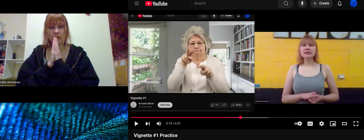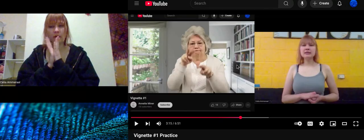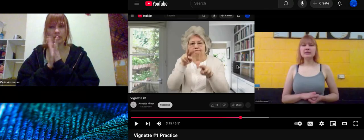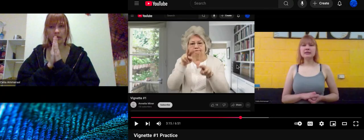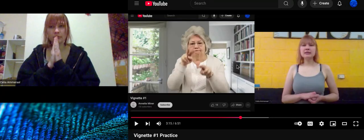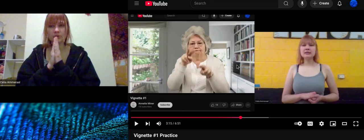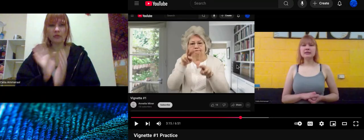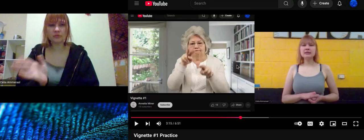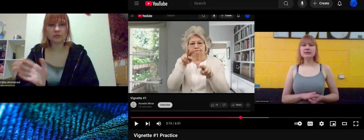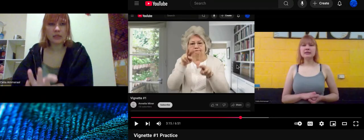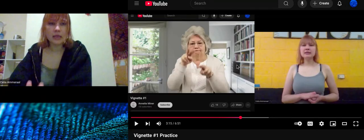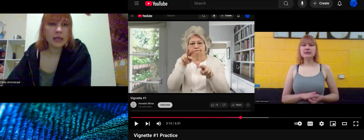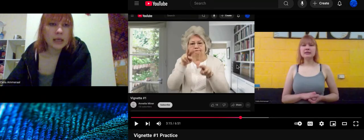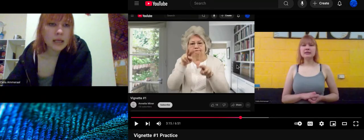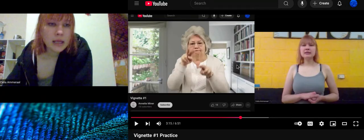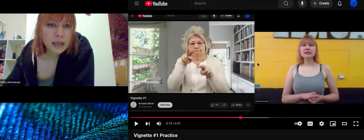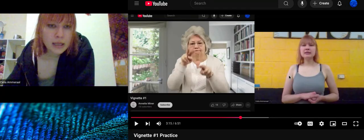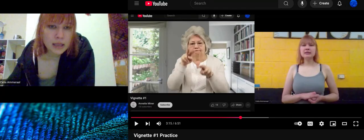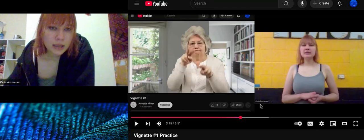But I was